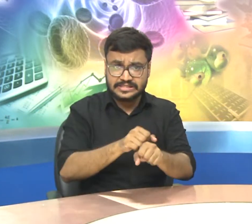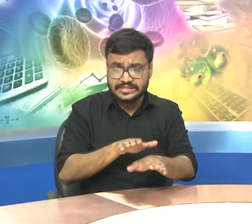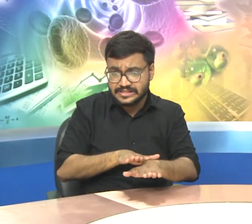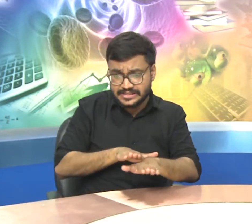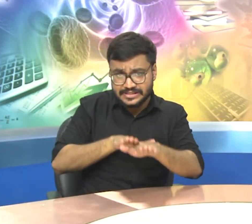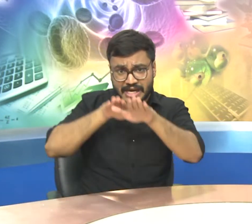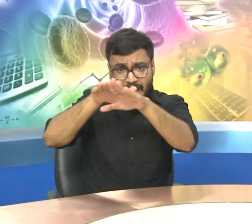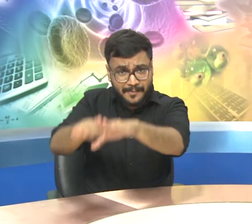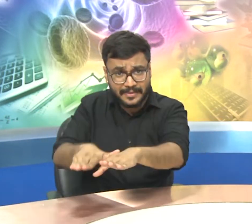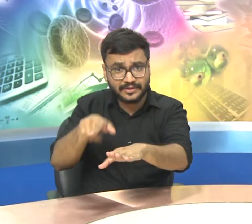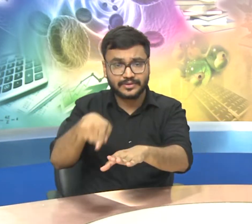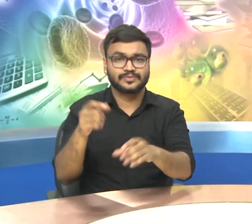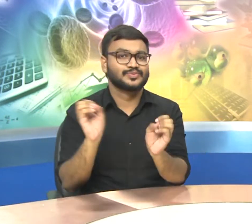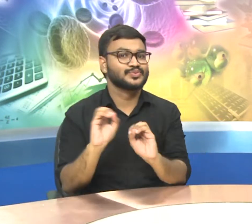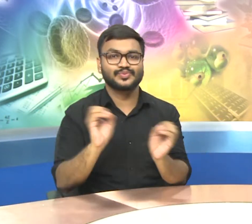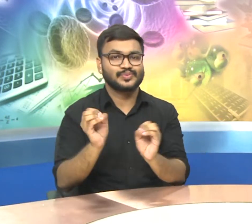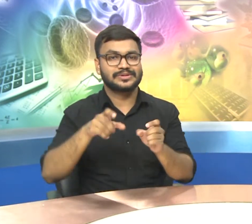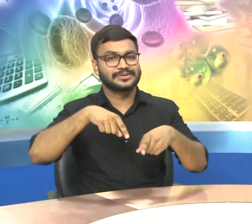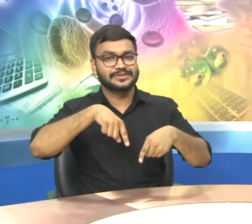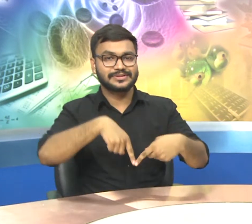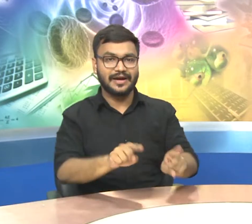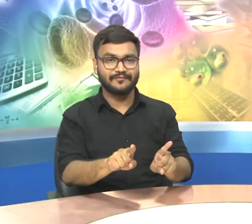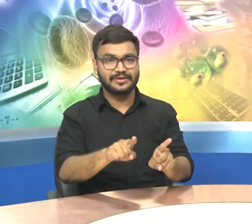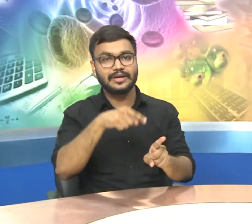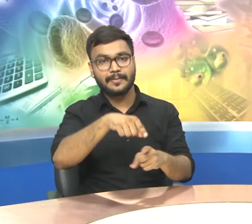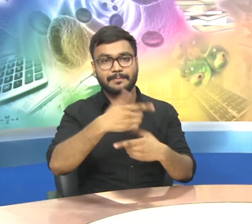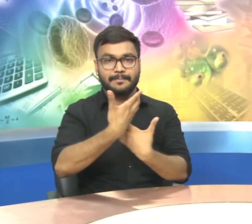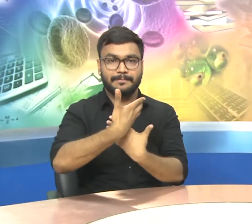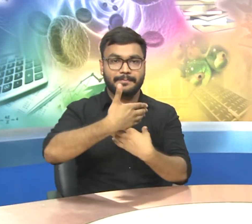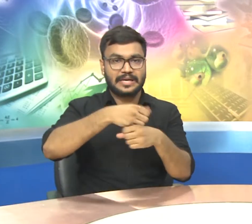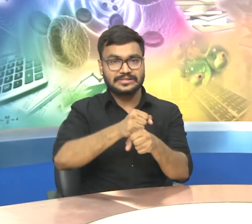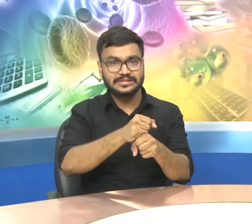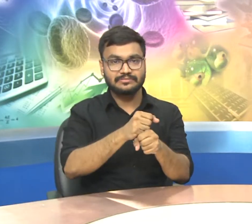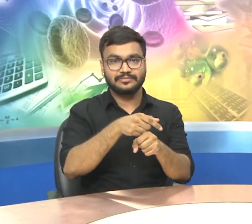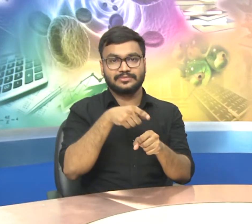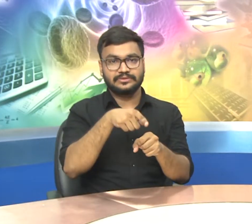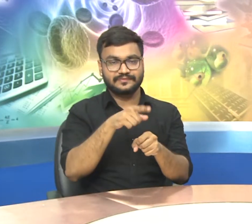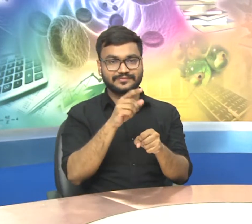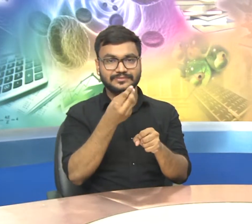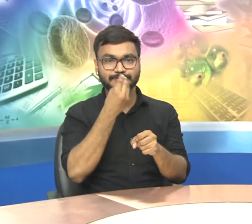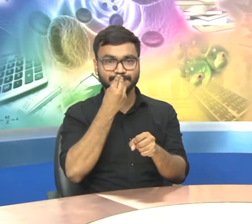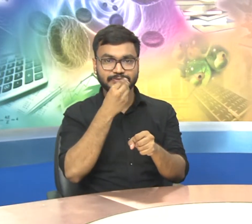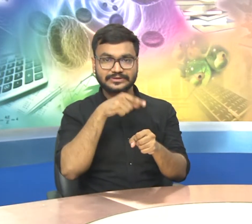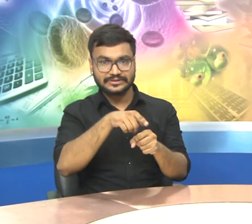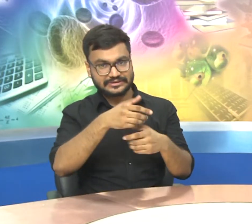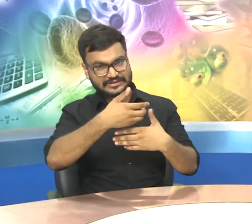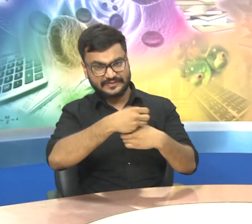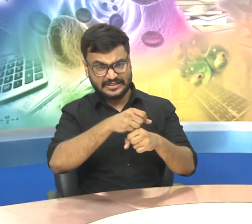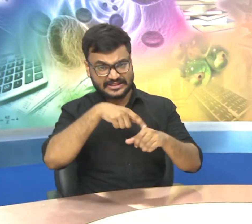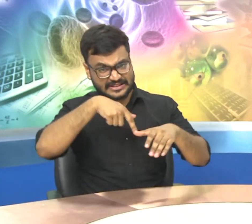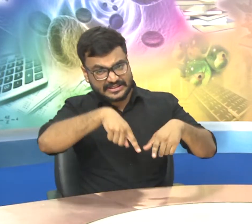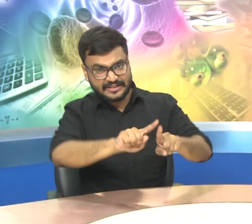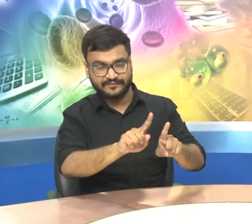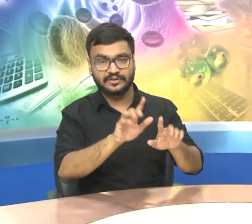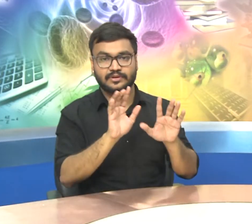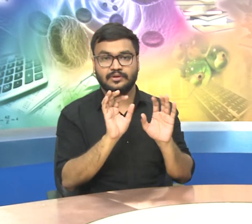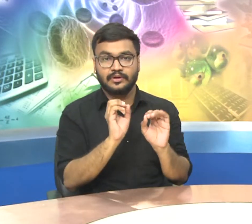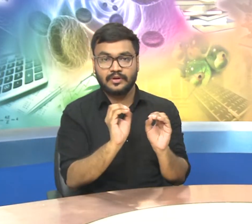Consumers cannot make their own food. So that's why they depend directly or indirectly